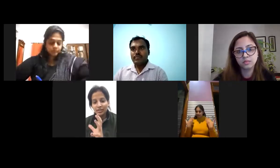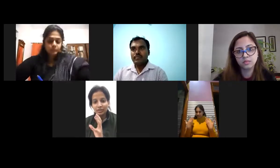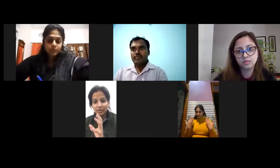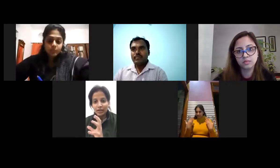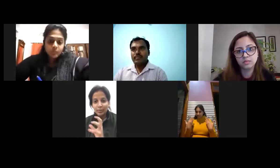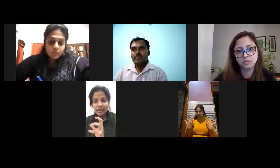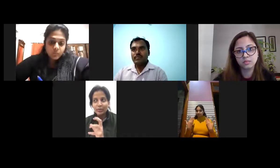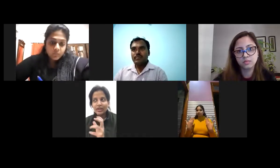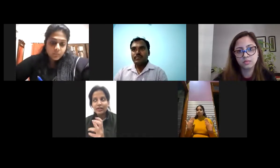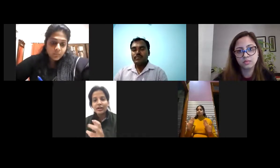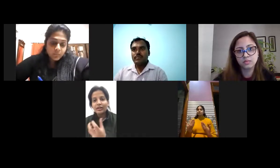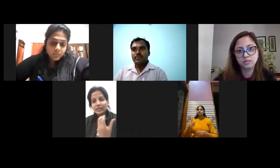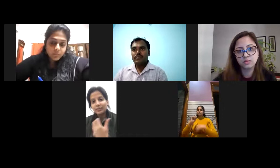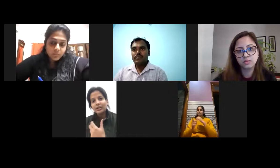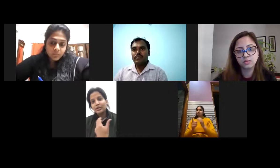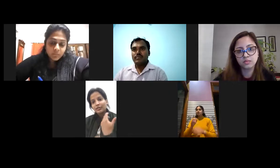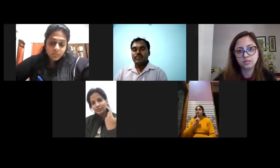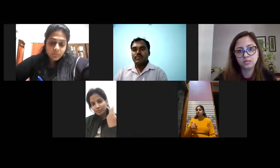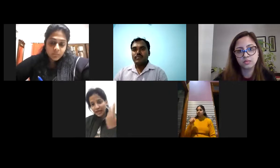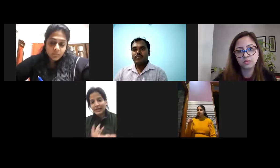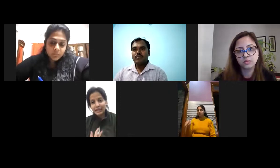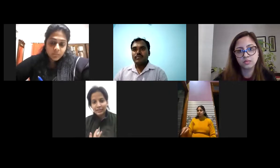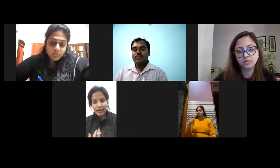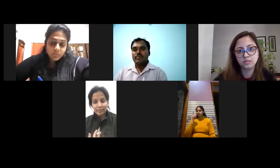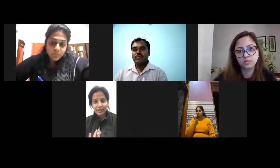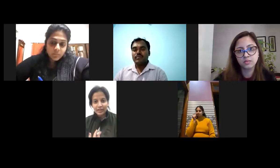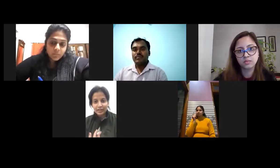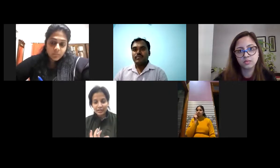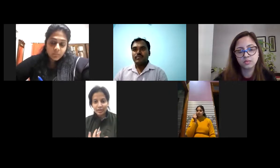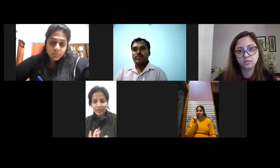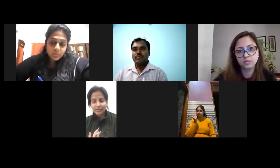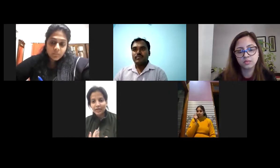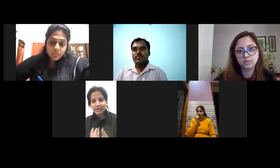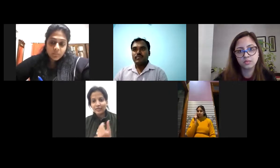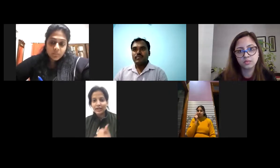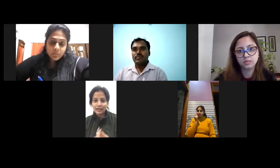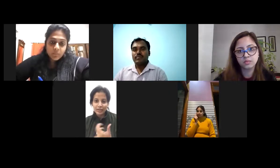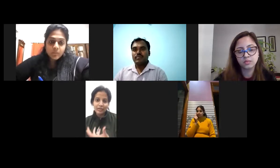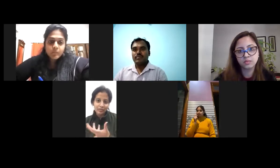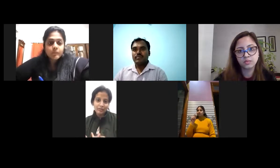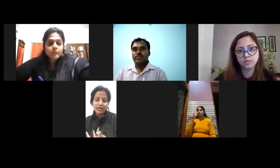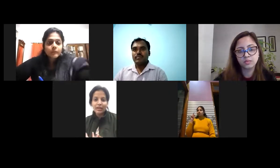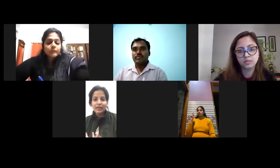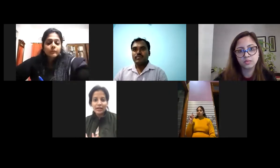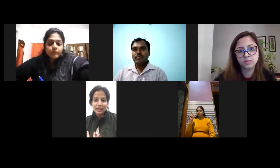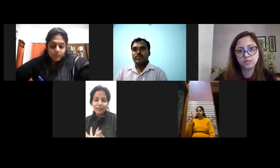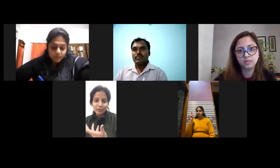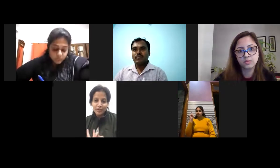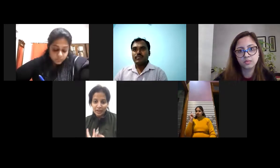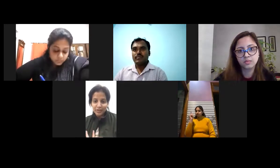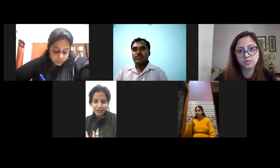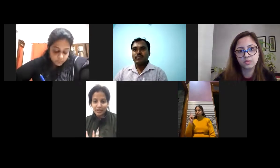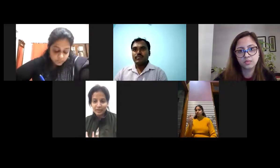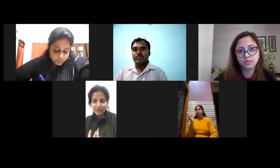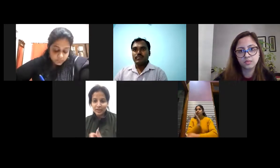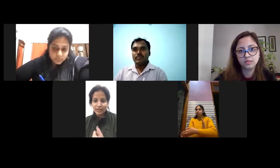discrimination, where a disabled man gets a happy ending, gets to have a happy ending, while a disabled woman can never hope for a